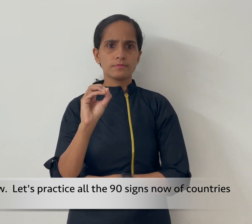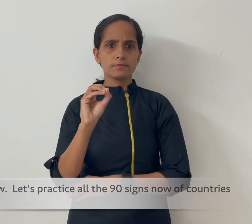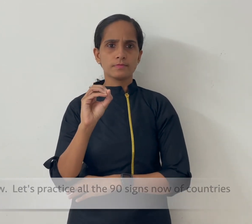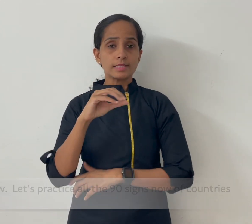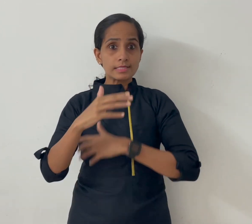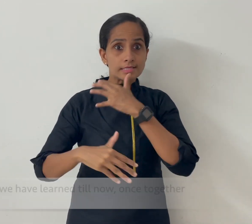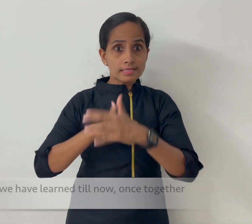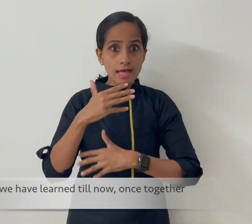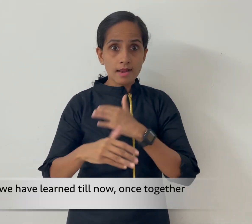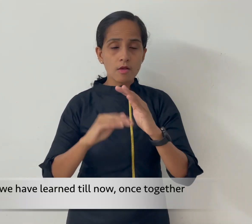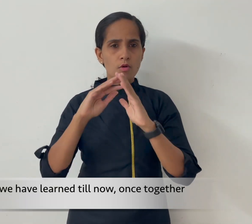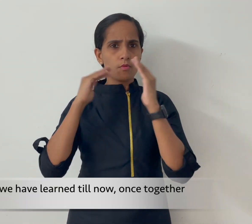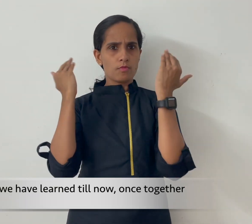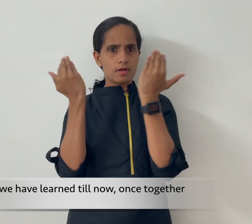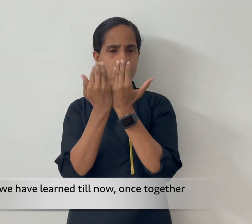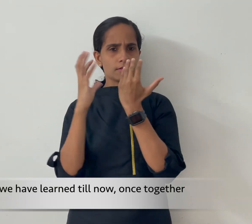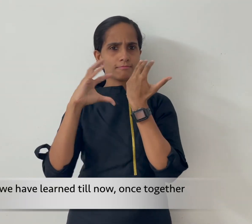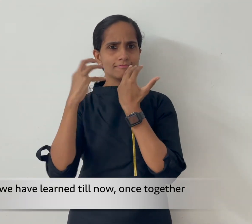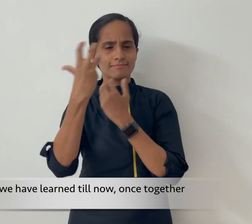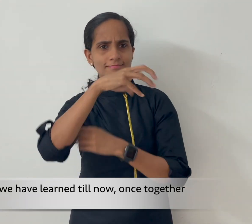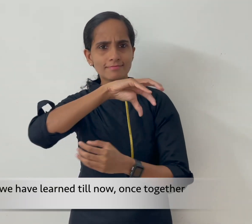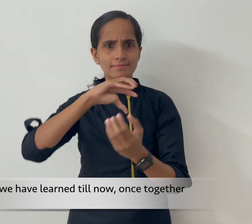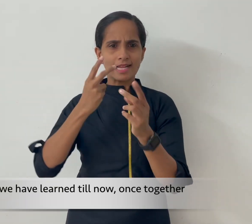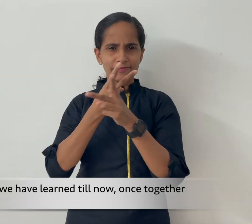countries that we have learned till now